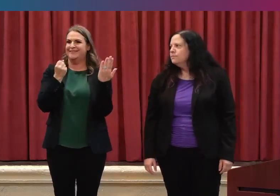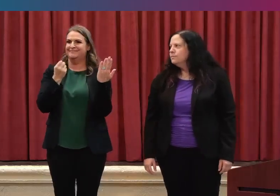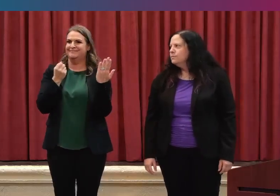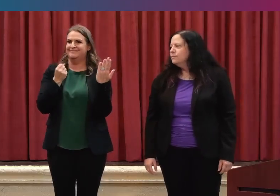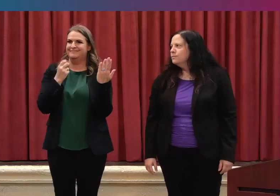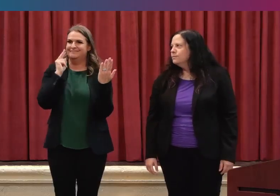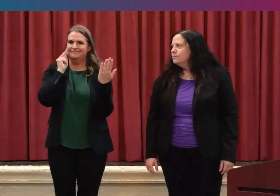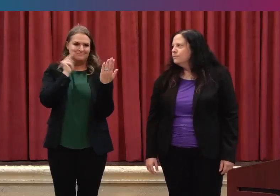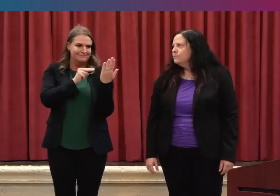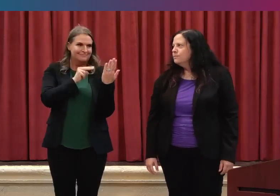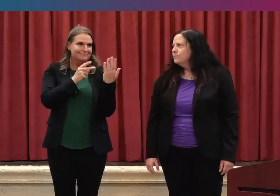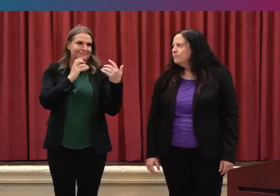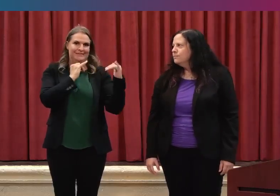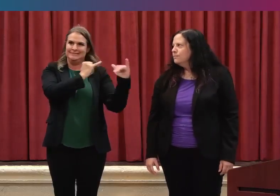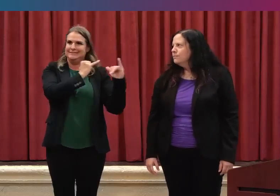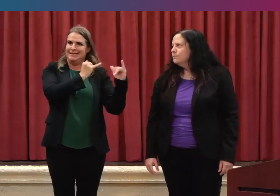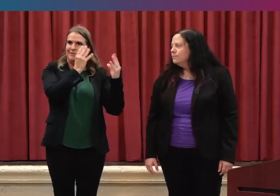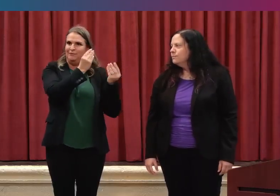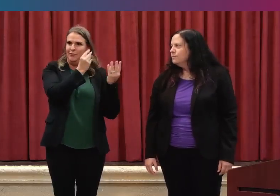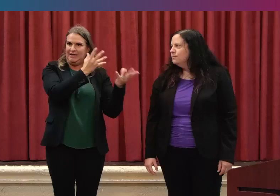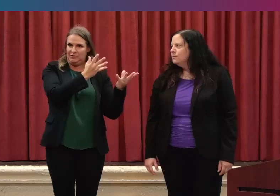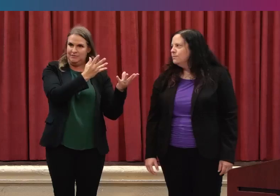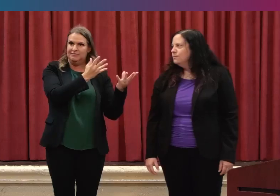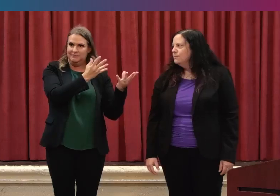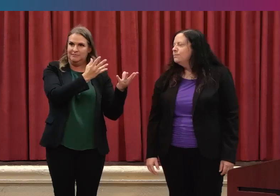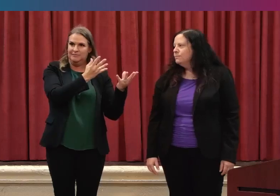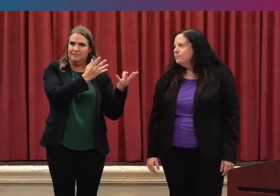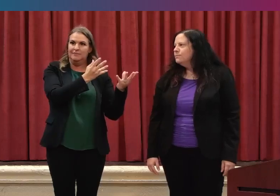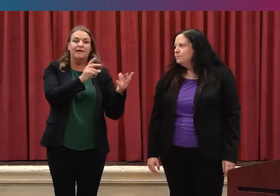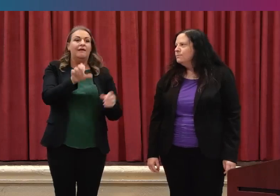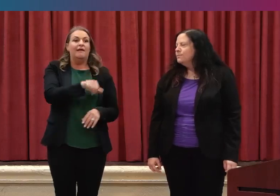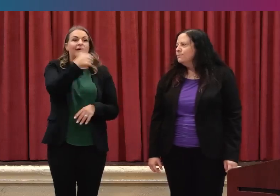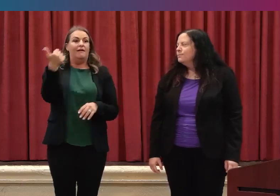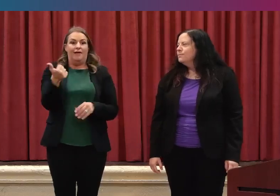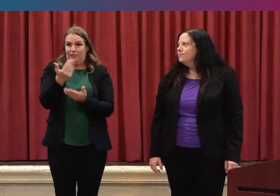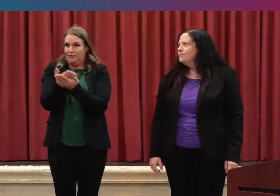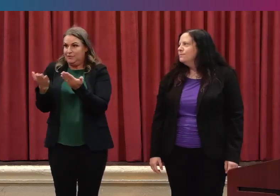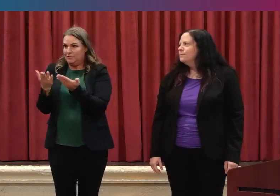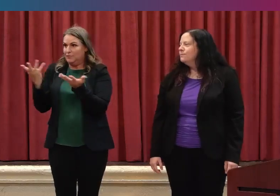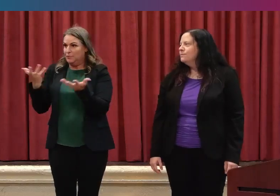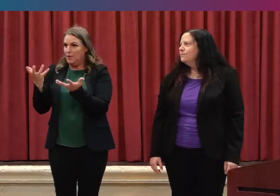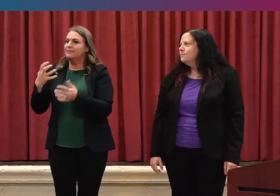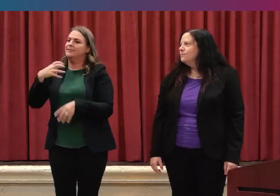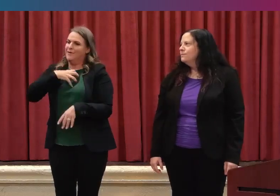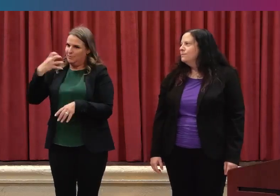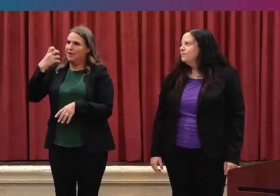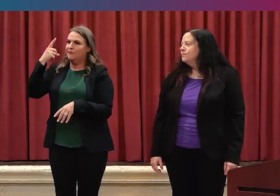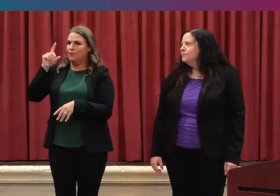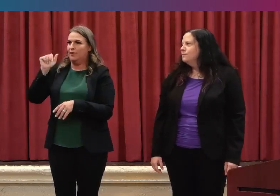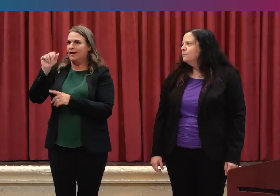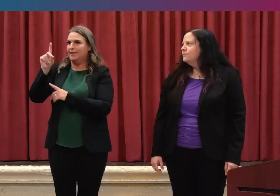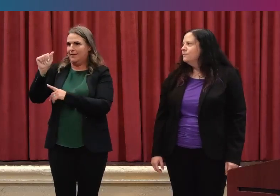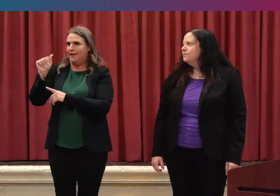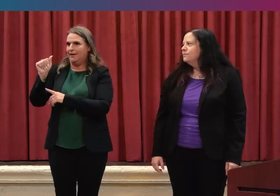code that they could even scan, have it in American Sign Language, and it's the same information, but in other languages. And the